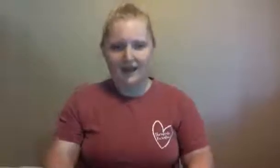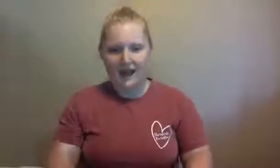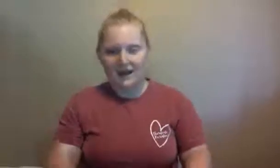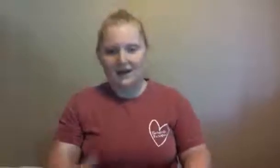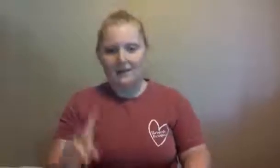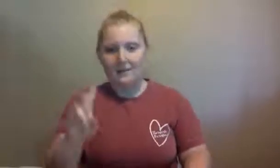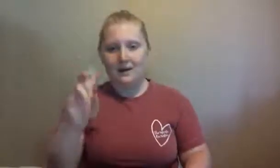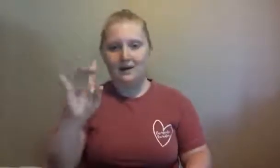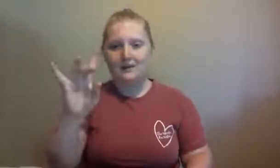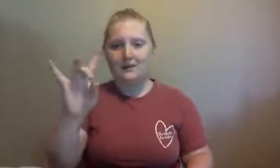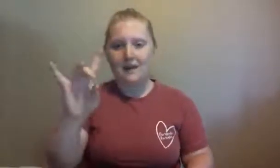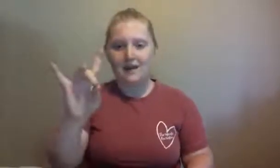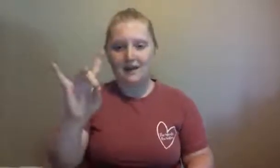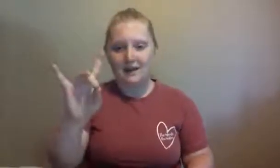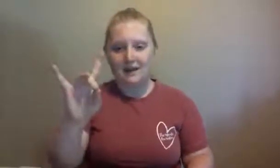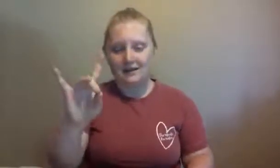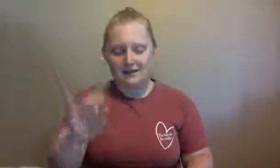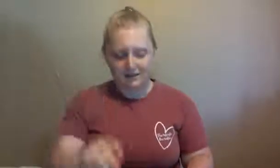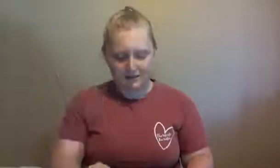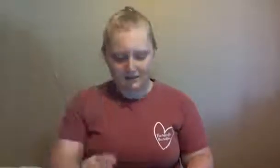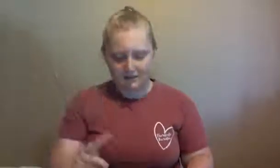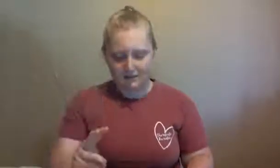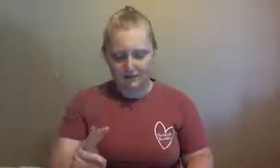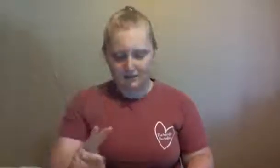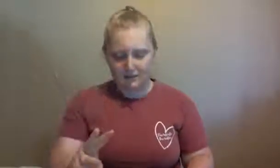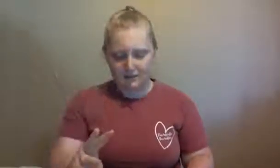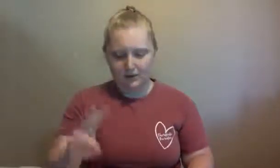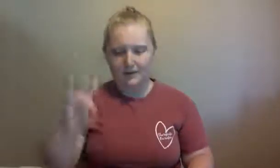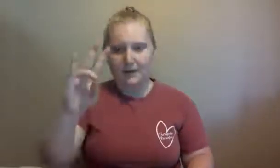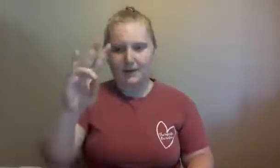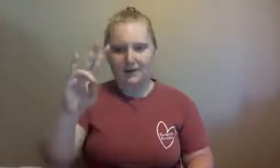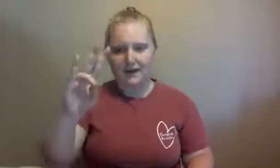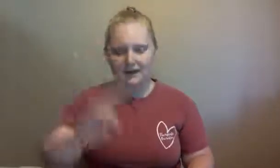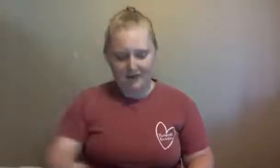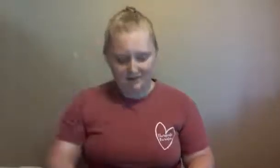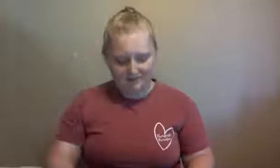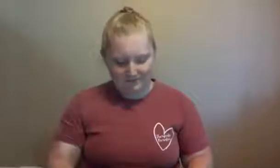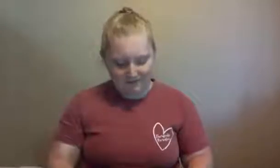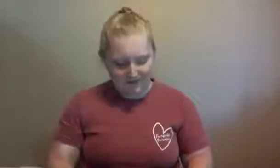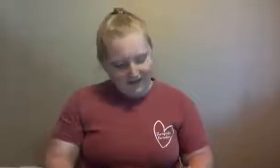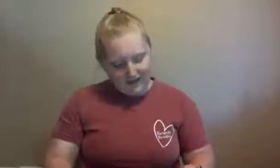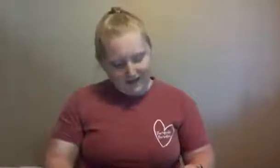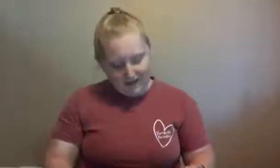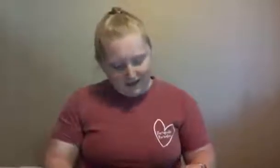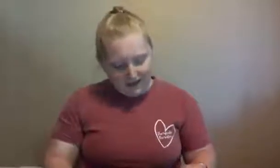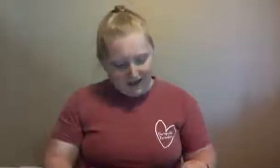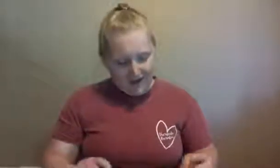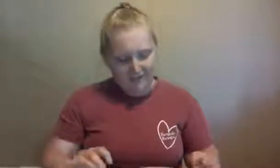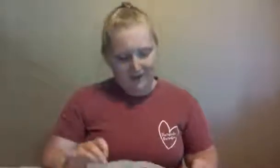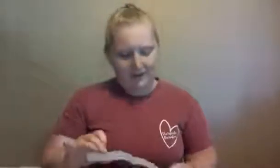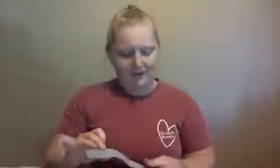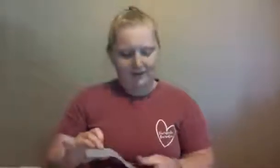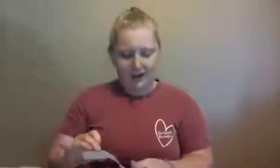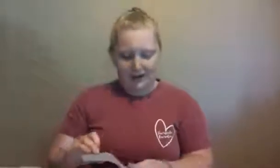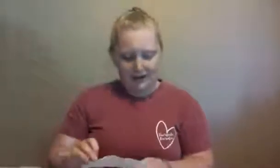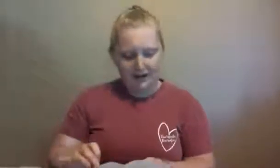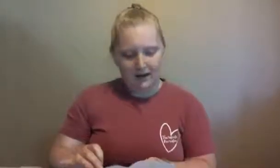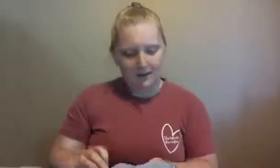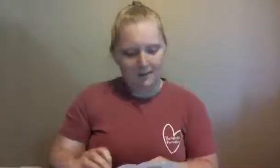Okay, number 7. Wait, number 7. I am your best friend.